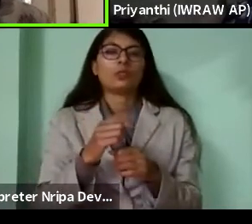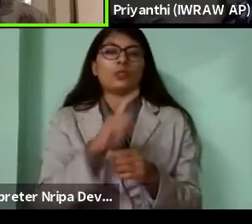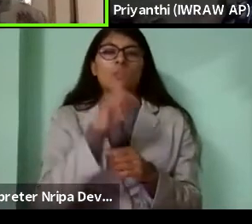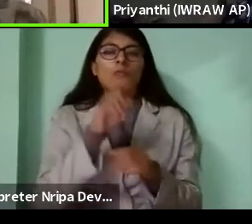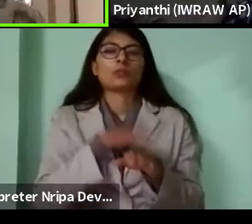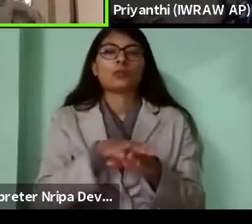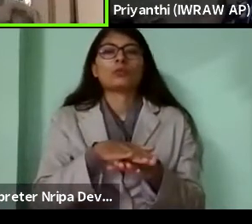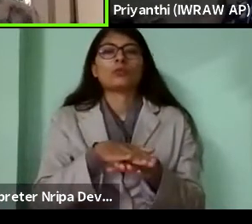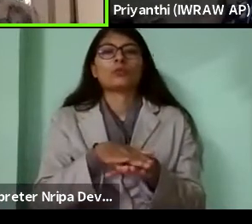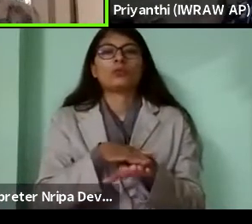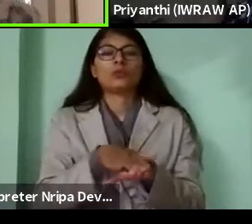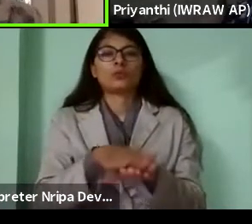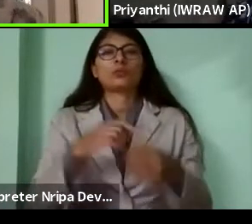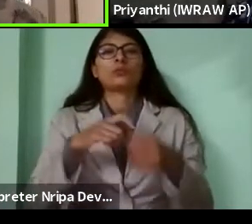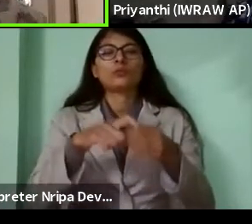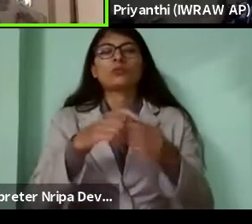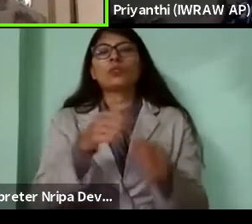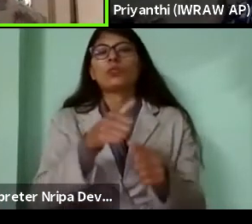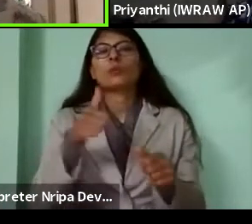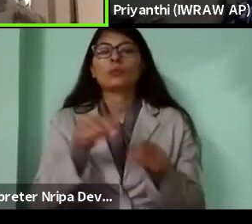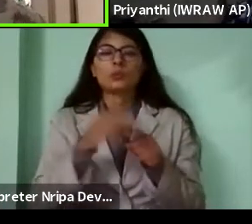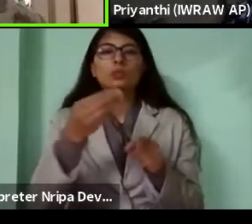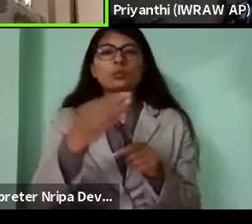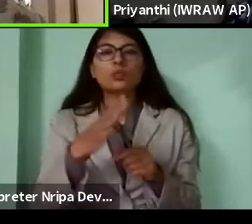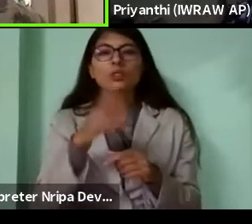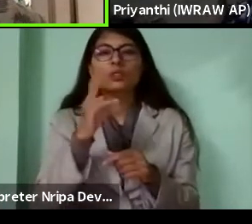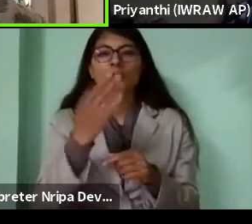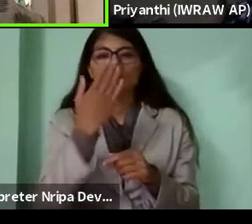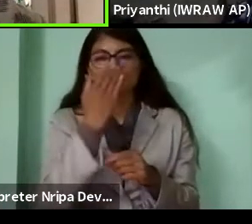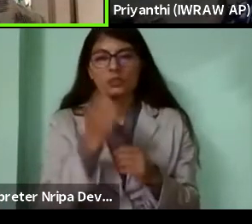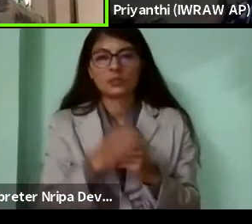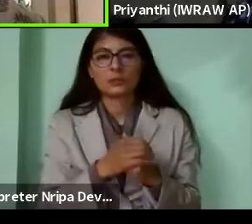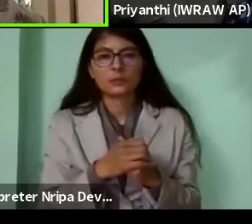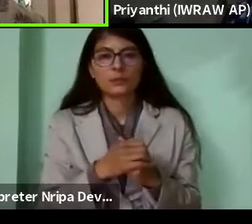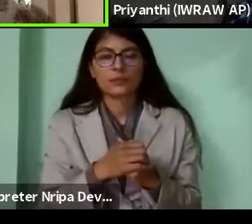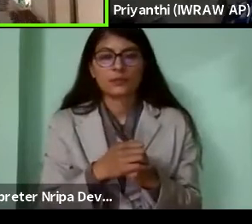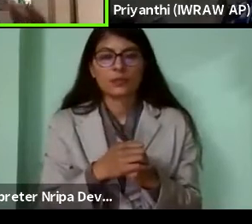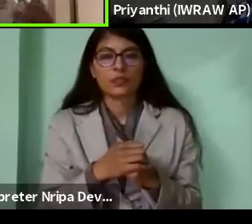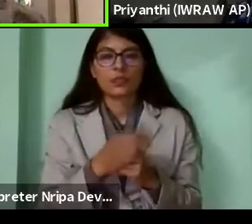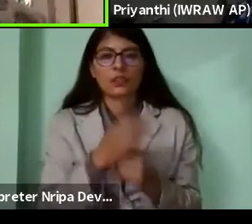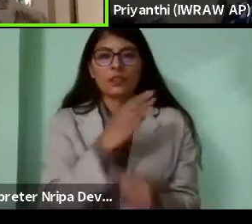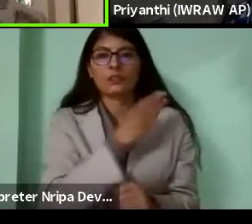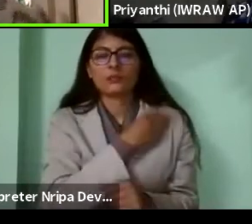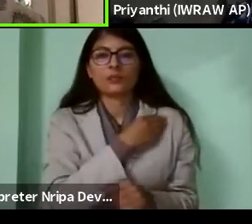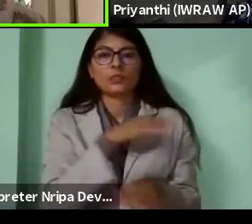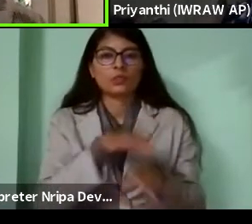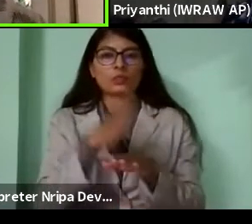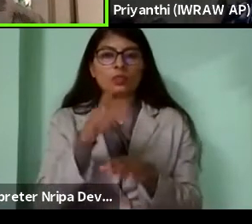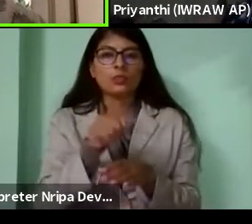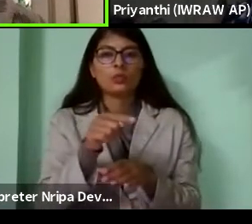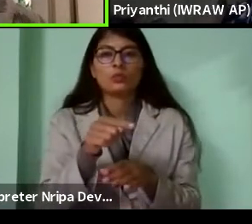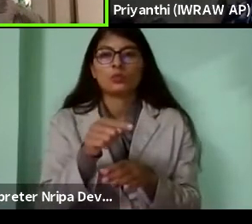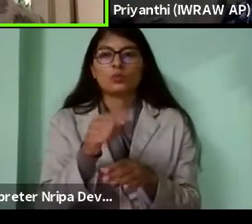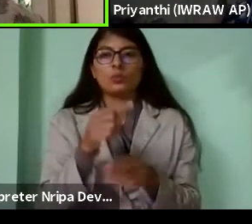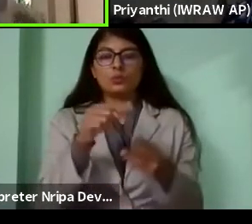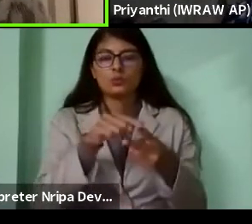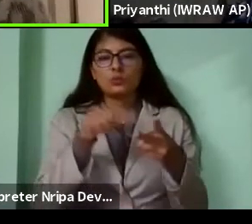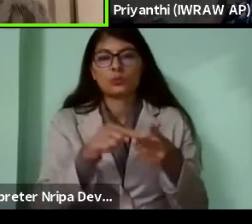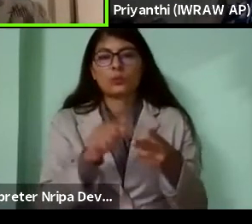properly. So in that way, if people can focus on these two